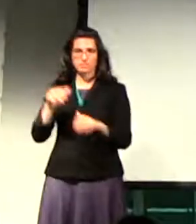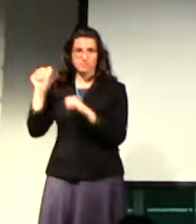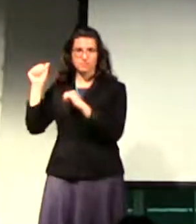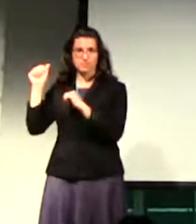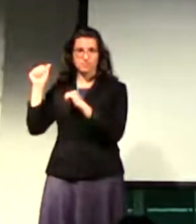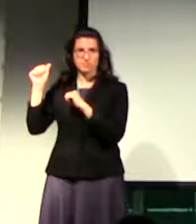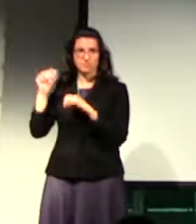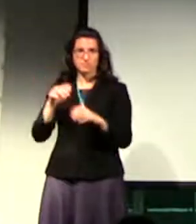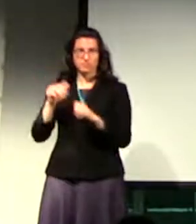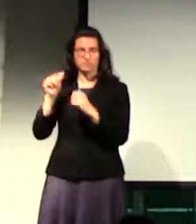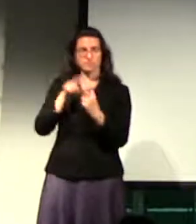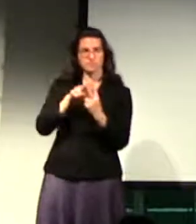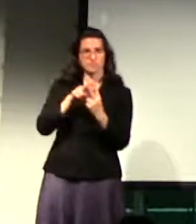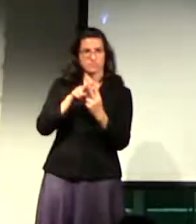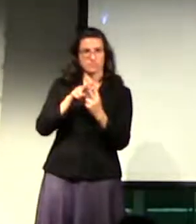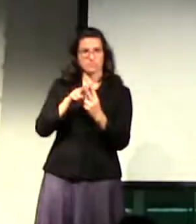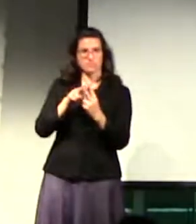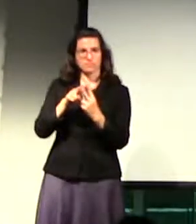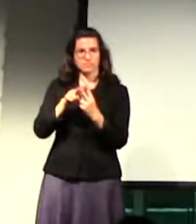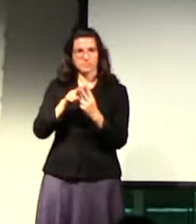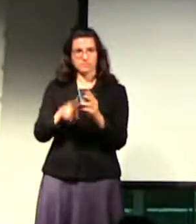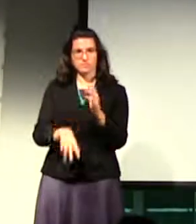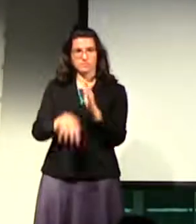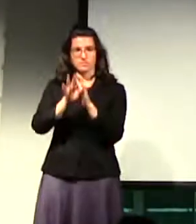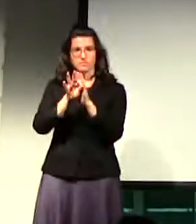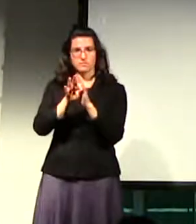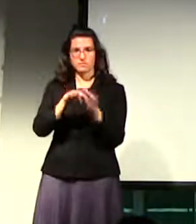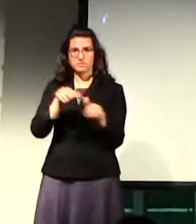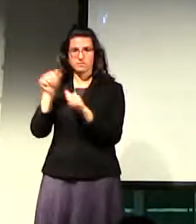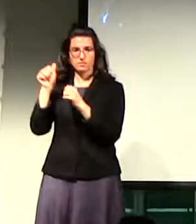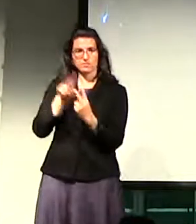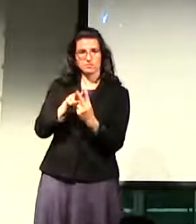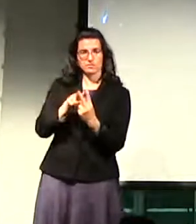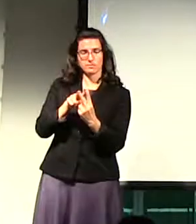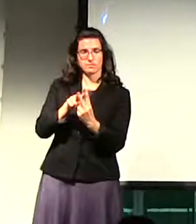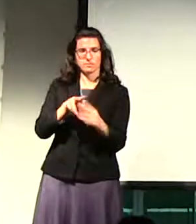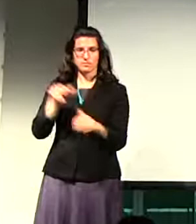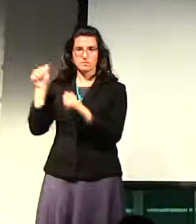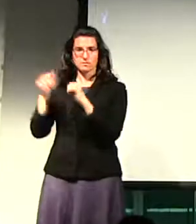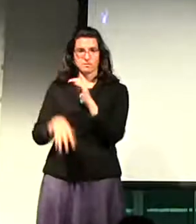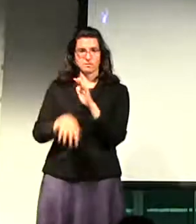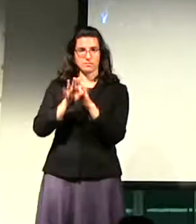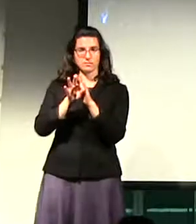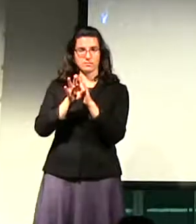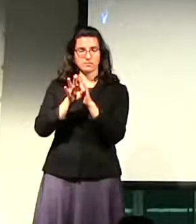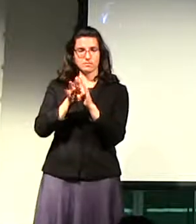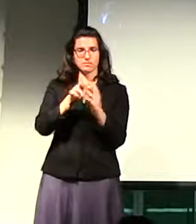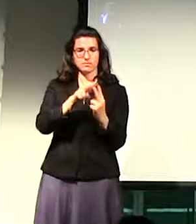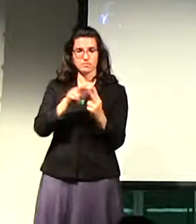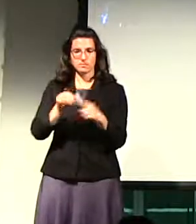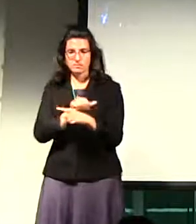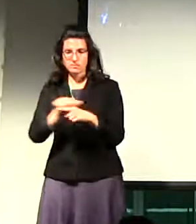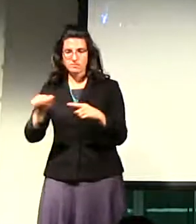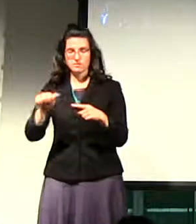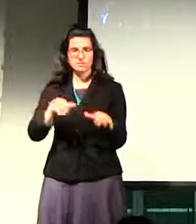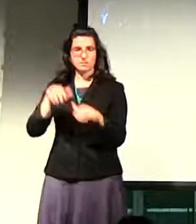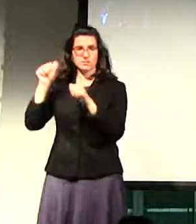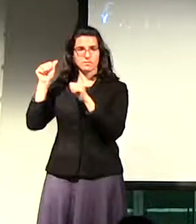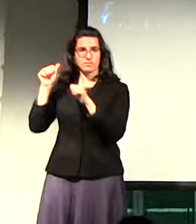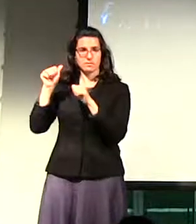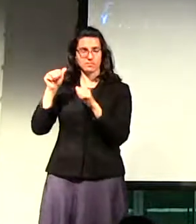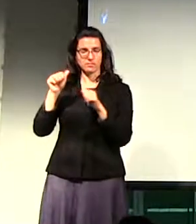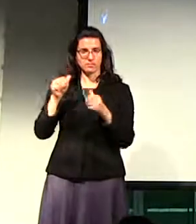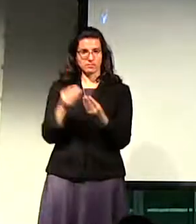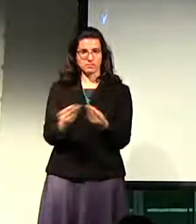fire, practice, leaf, fire, practice, leaf, fire, practice, leaf, fire, practice, leaf, fire, practice, leaf, fire, cure,